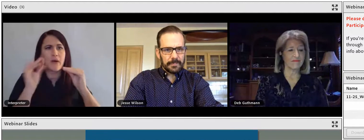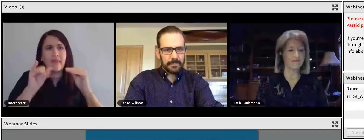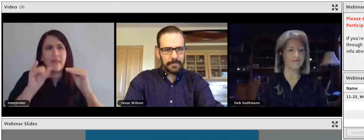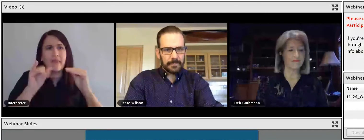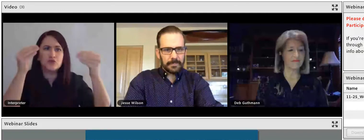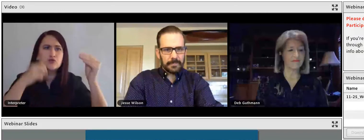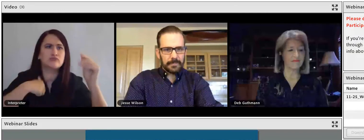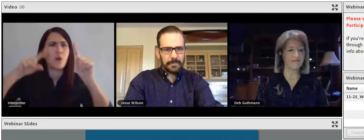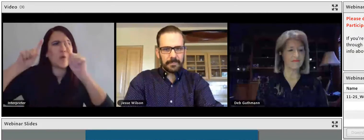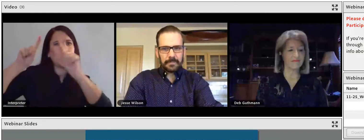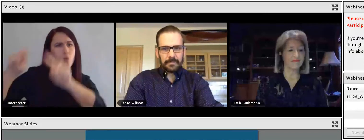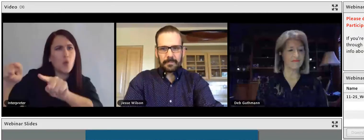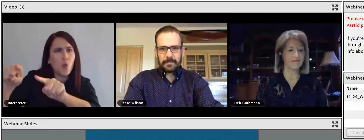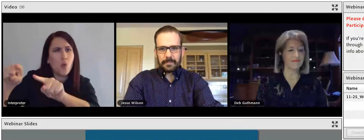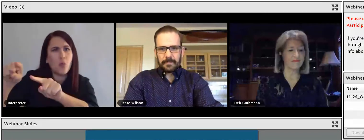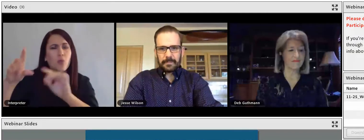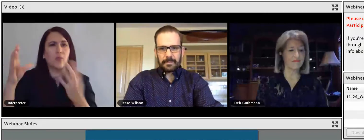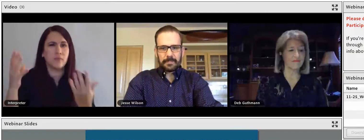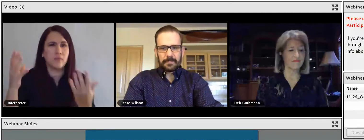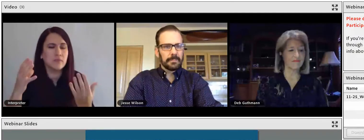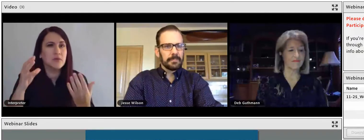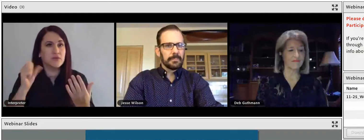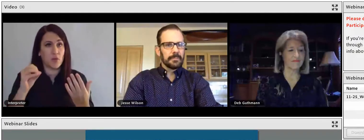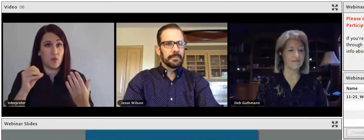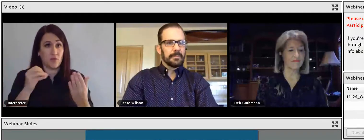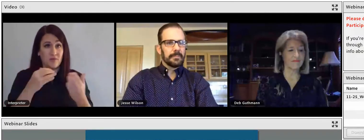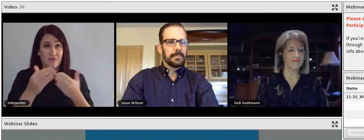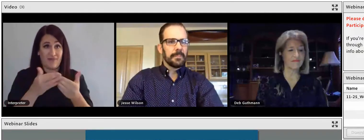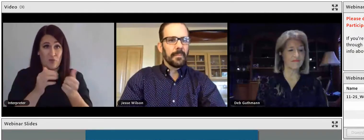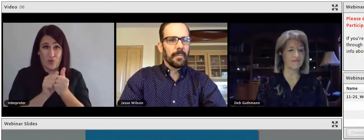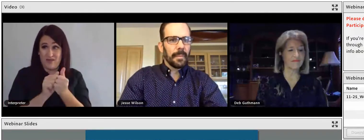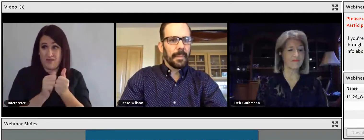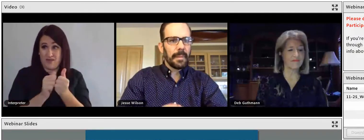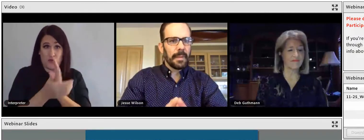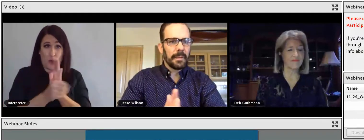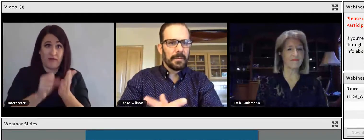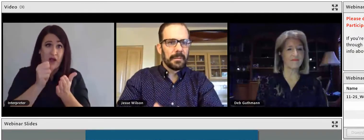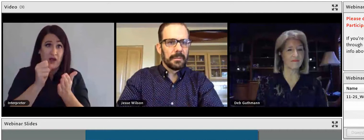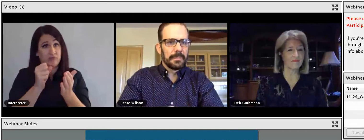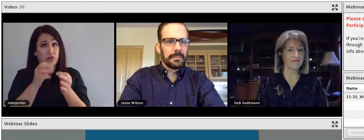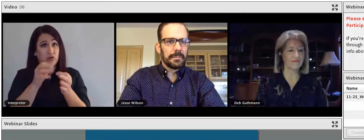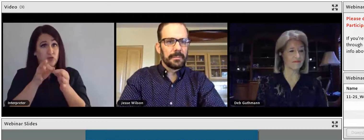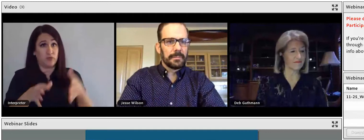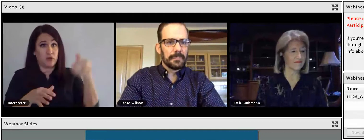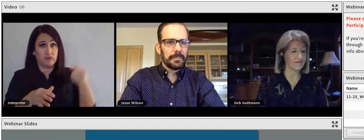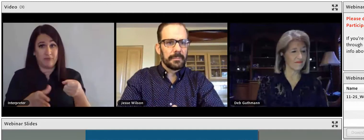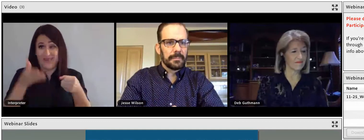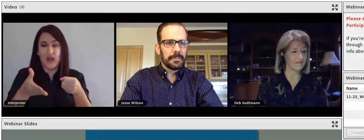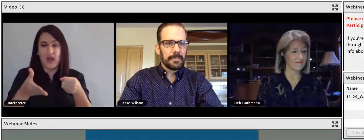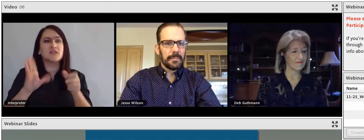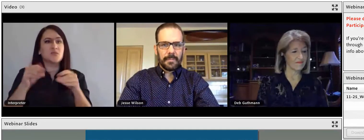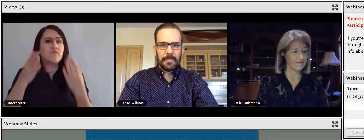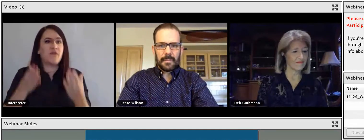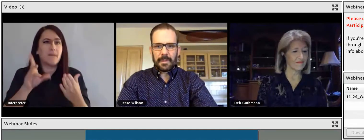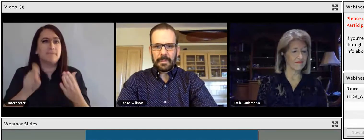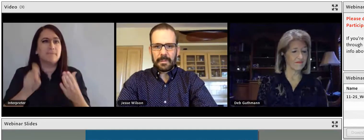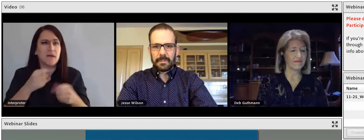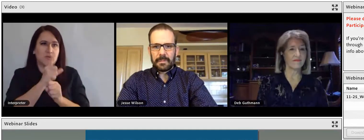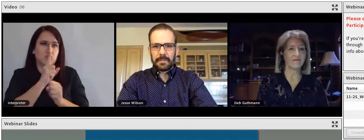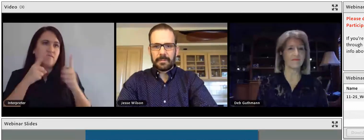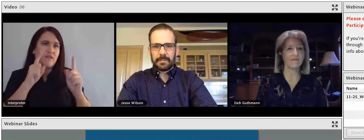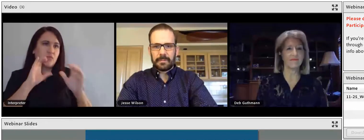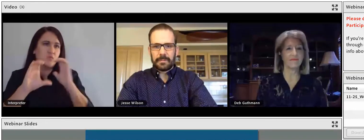I'm going there. So even with a qualified interpreter present, it's the provider's responsibility to ensure that effective communication